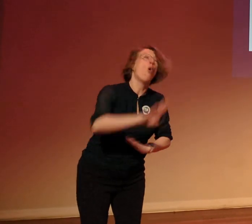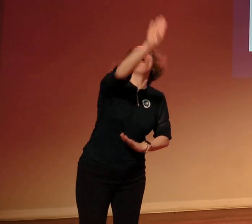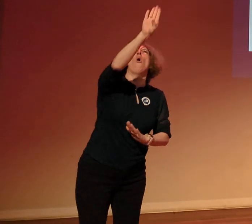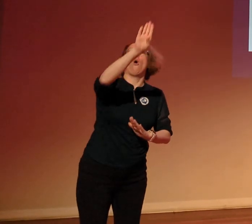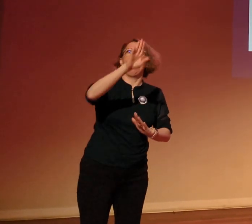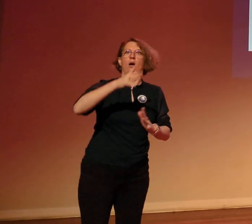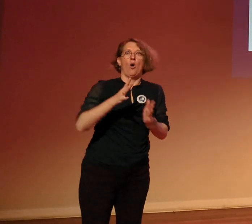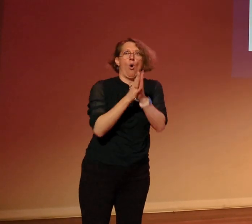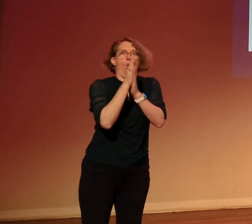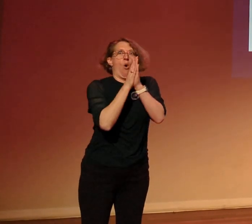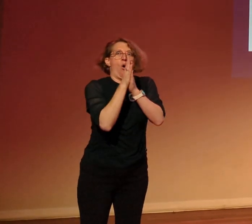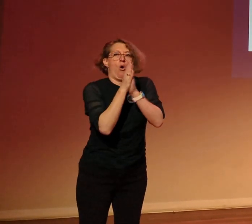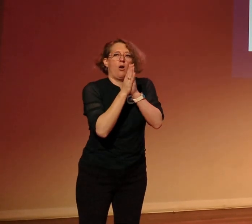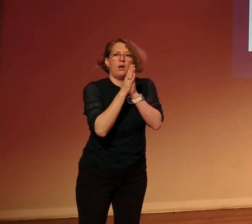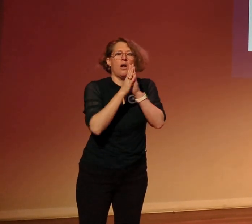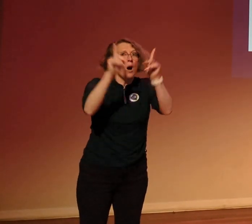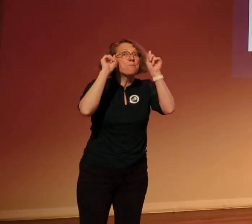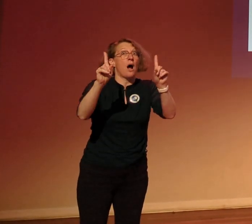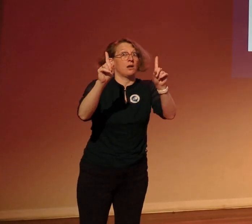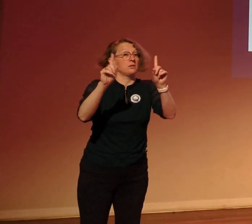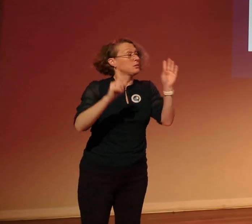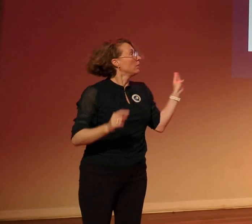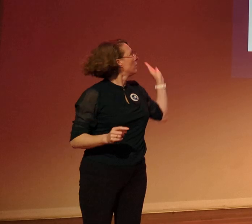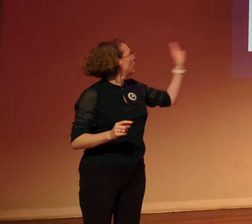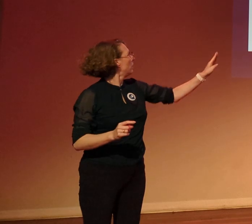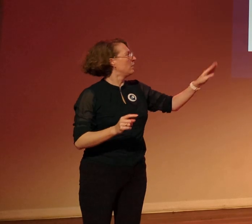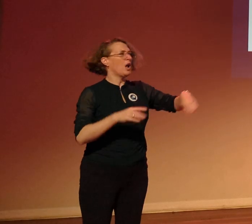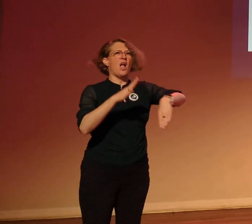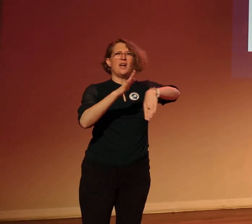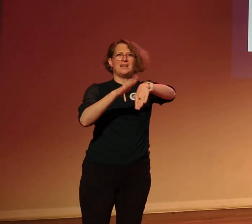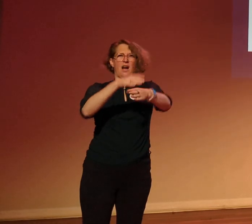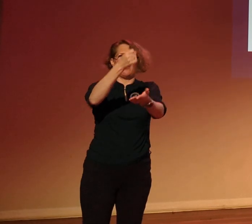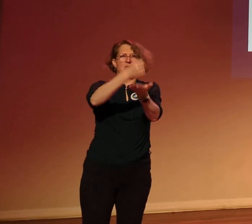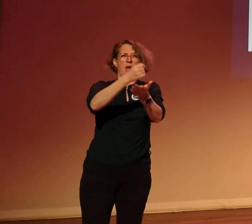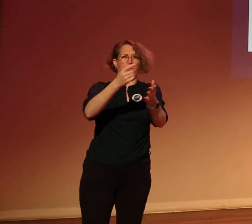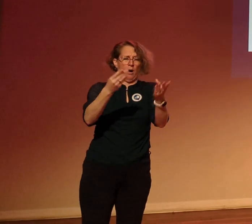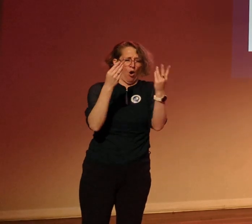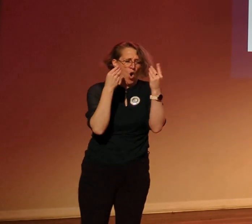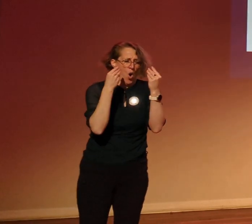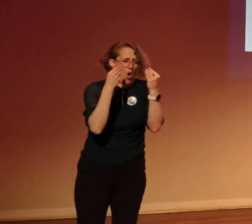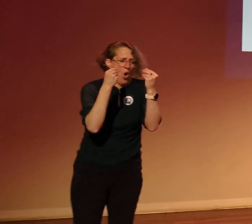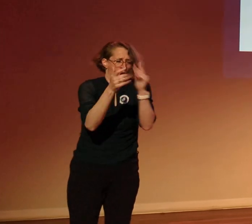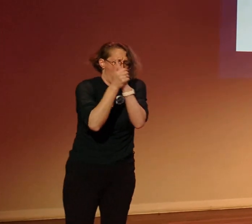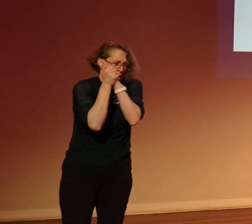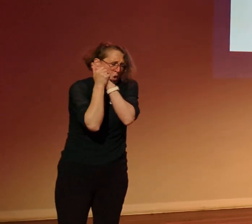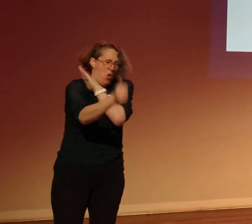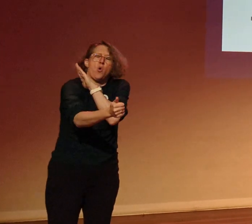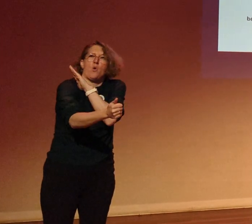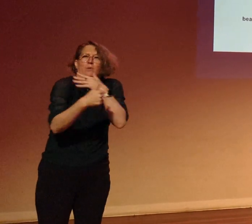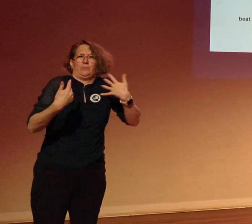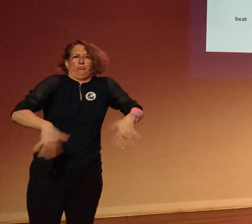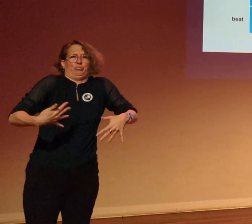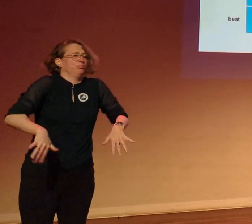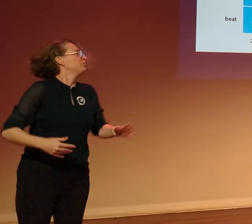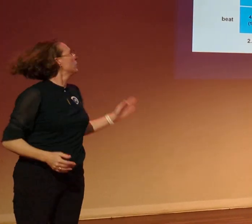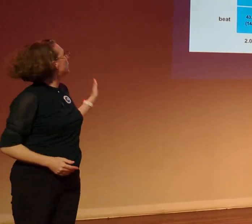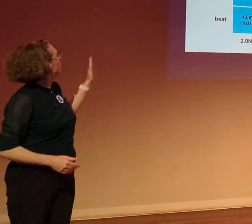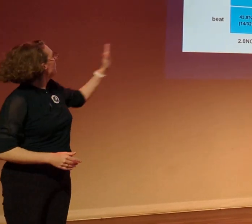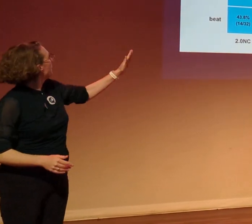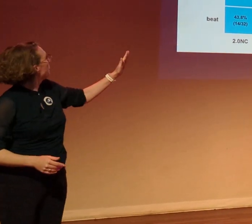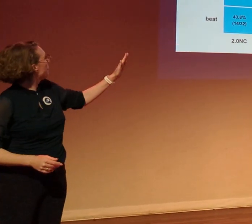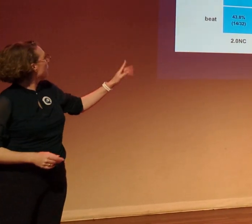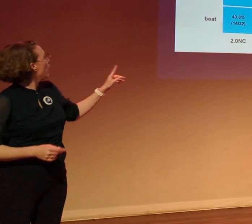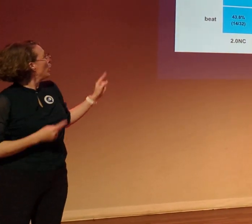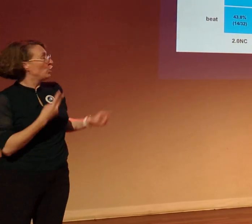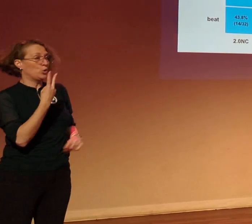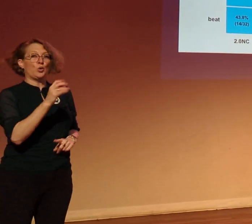However, it is very, very good at timestamping. As you can see, 2.5 without context was